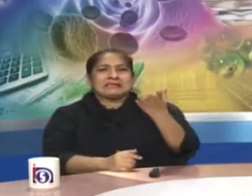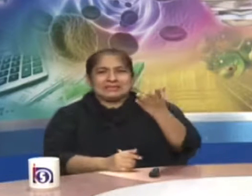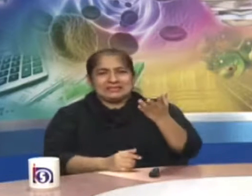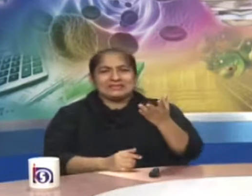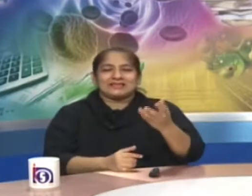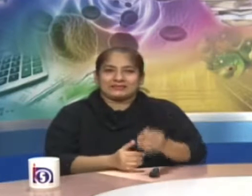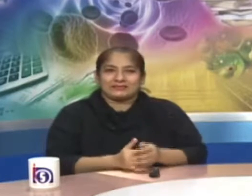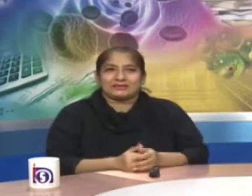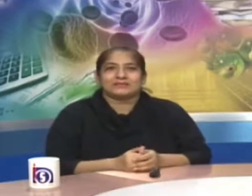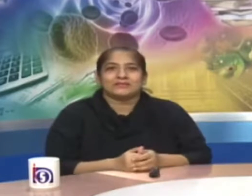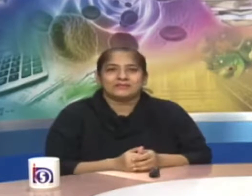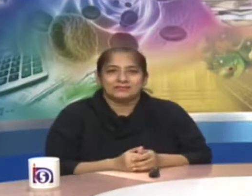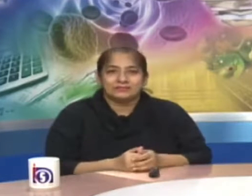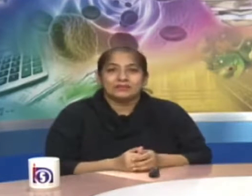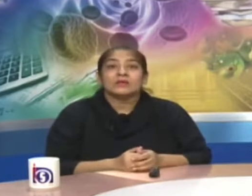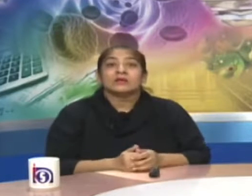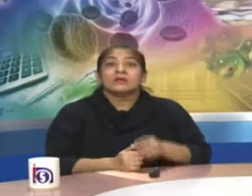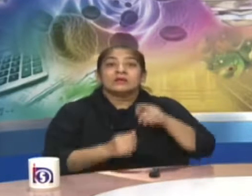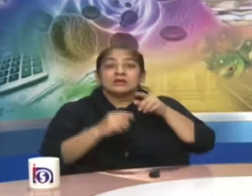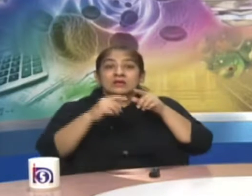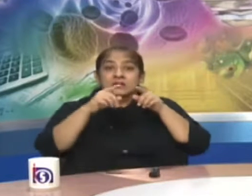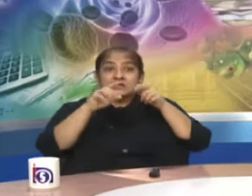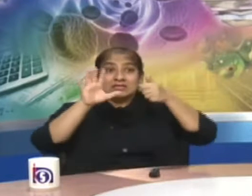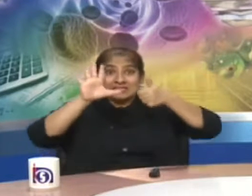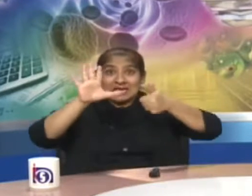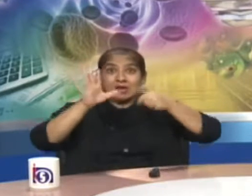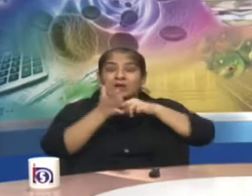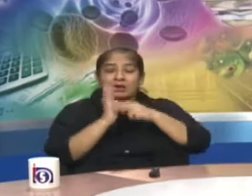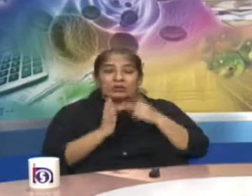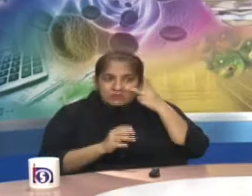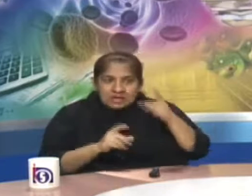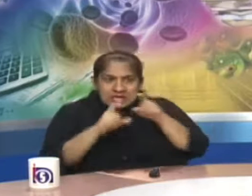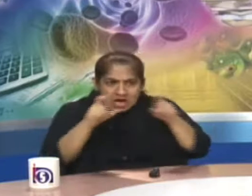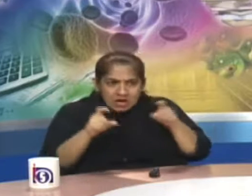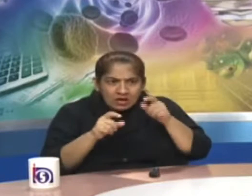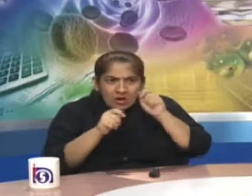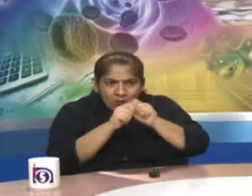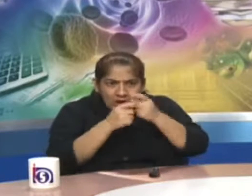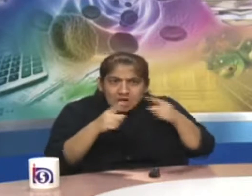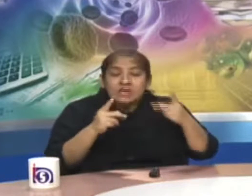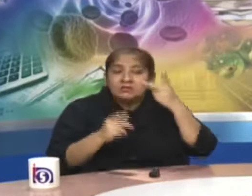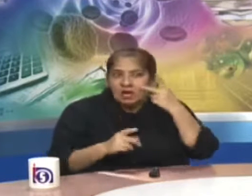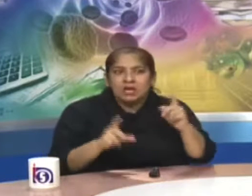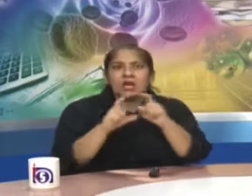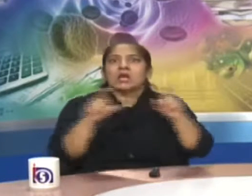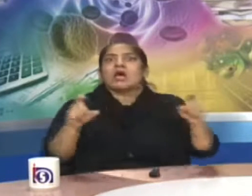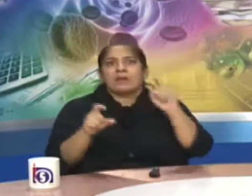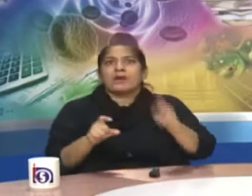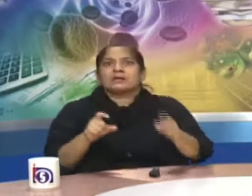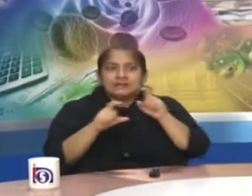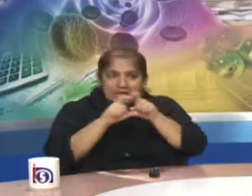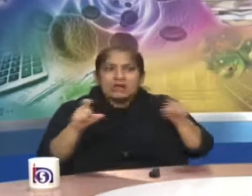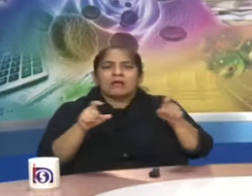The next benefit is that it is easy to trade. The sixth benefit is the